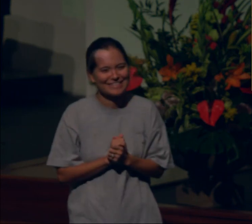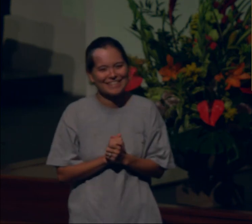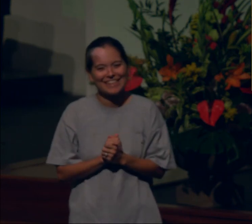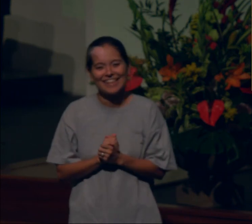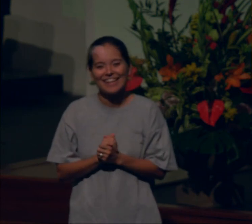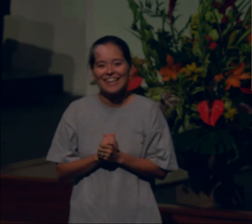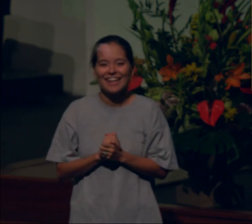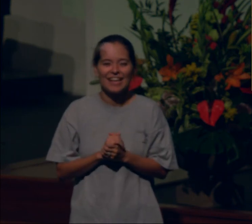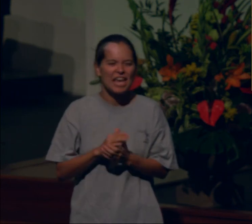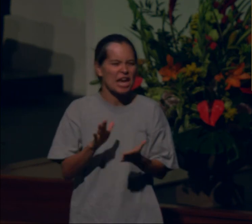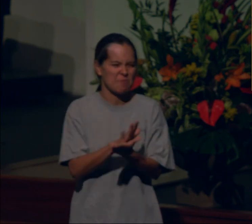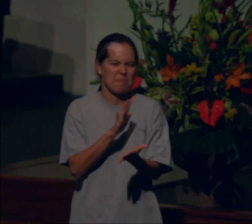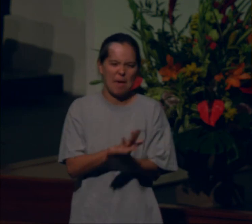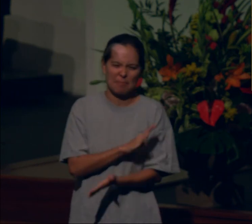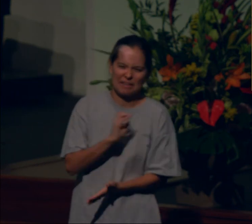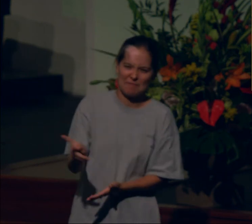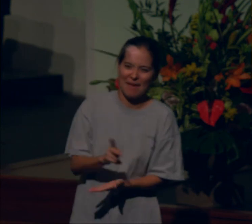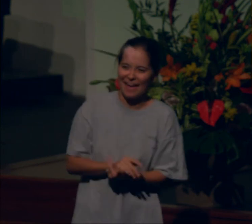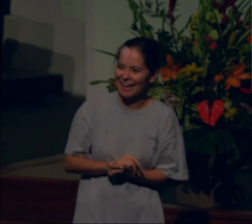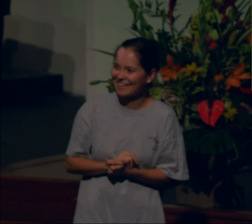Here's your paperback, you know.